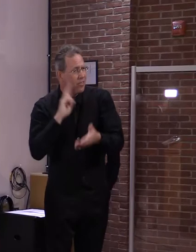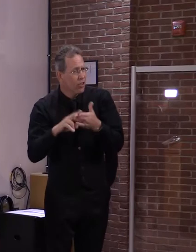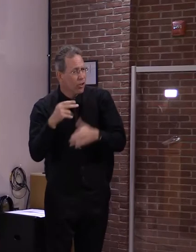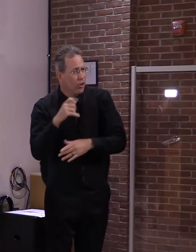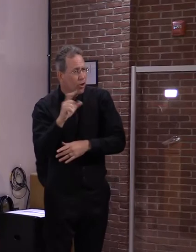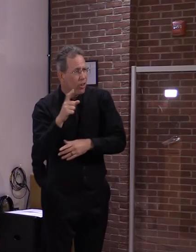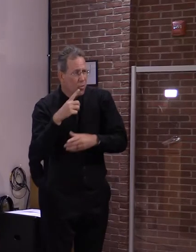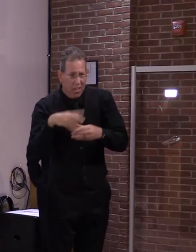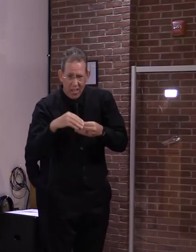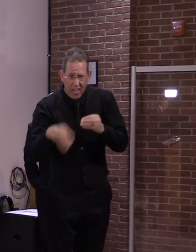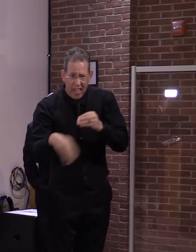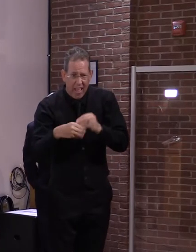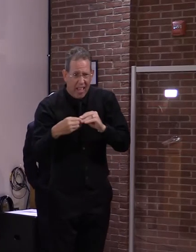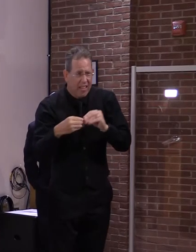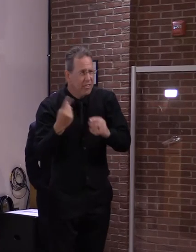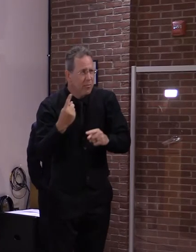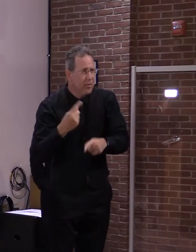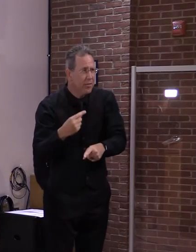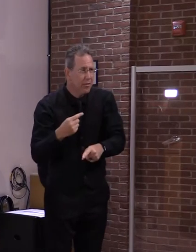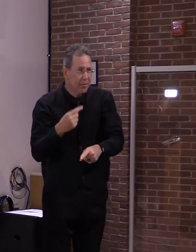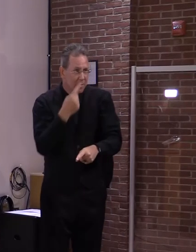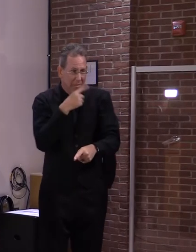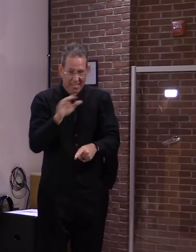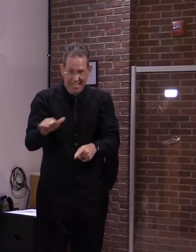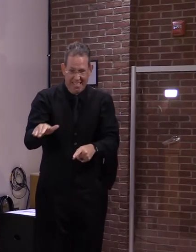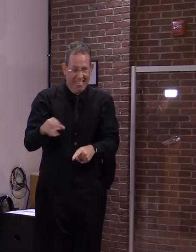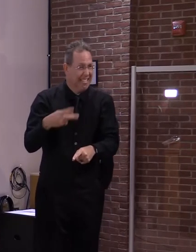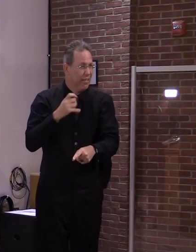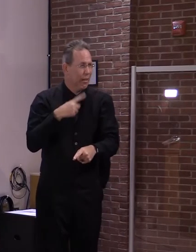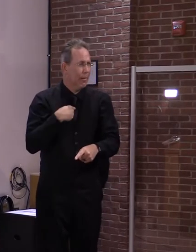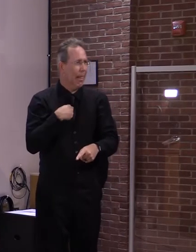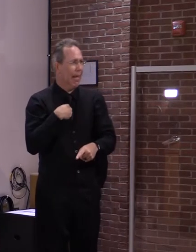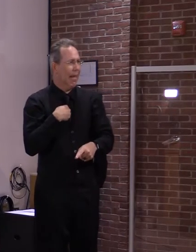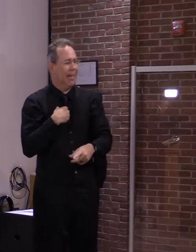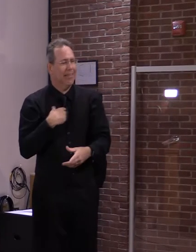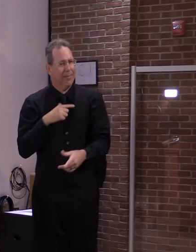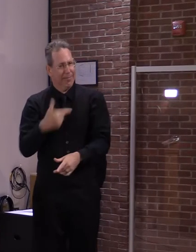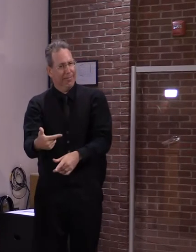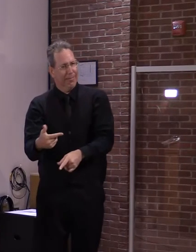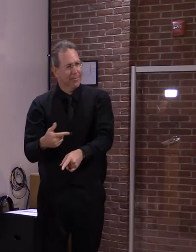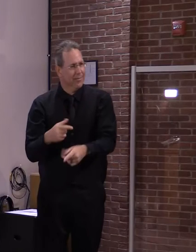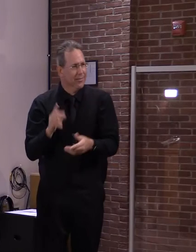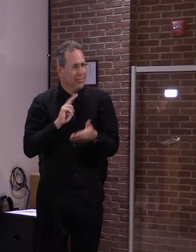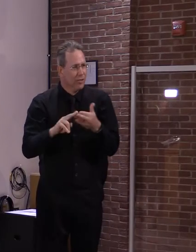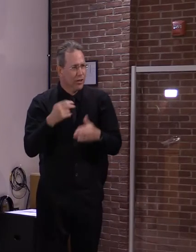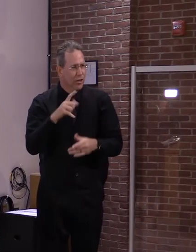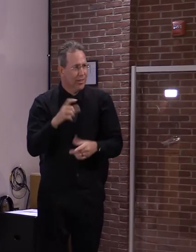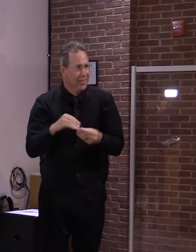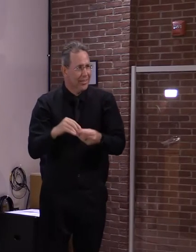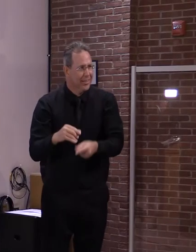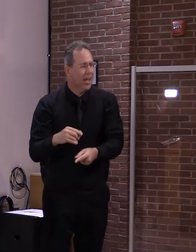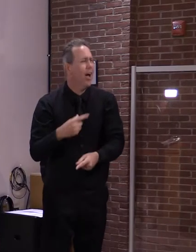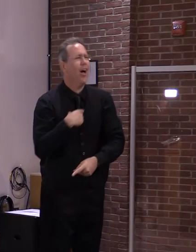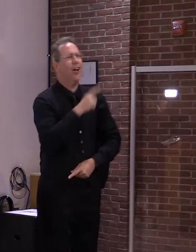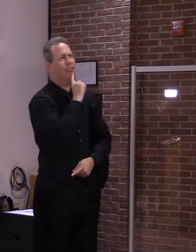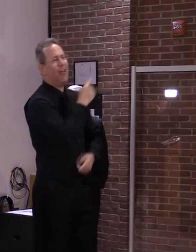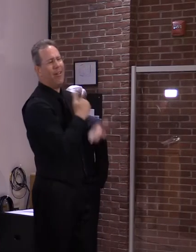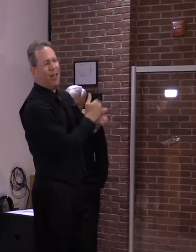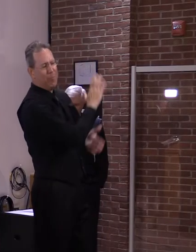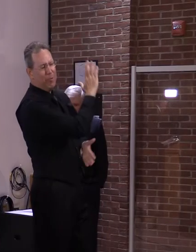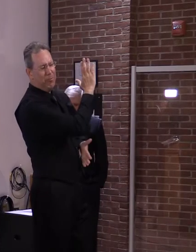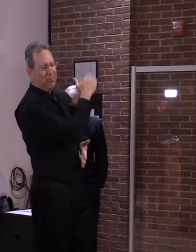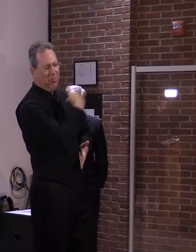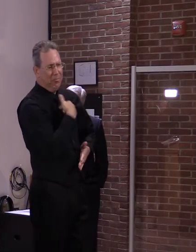information. Secretary Curley or sure. Commissioner Sherling. Yes, I'm happy to help. So